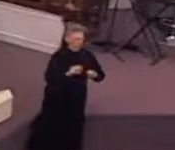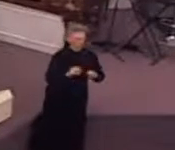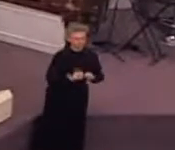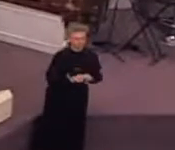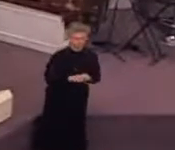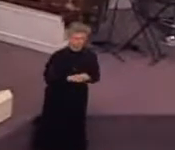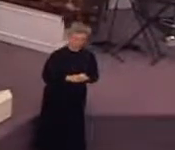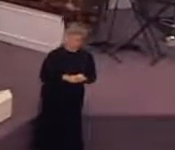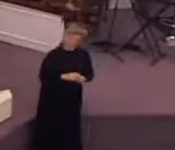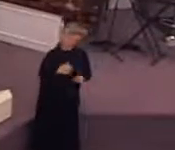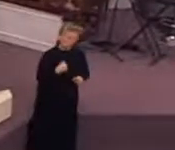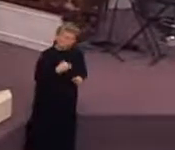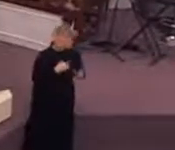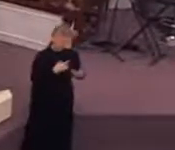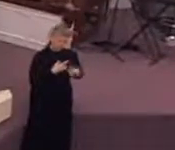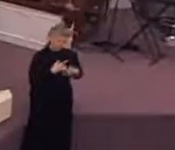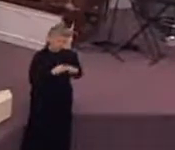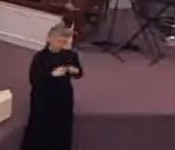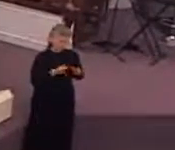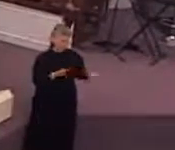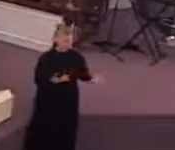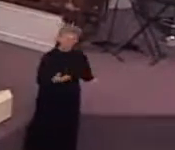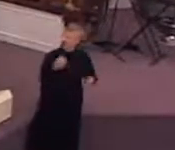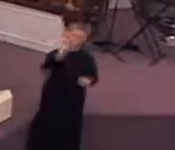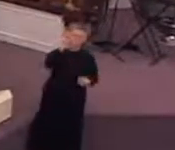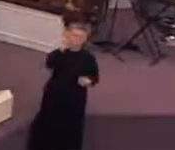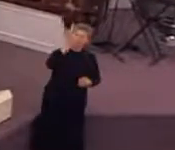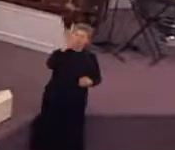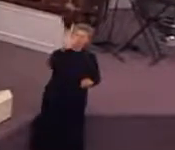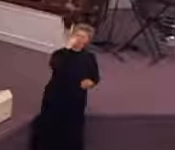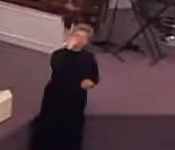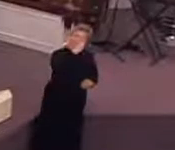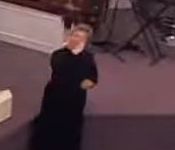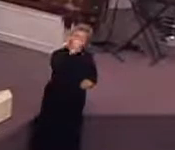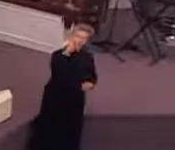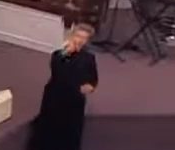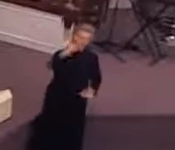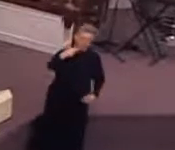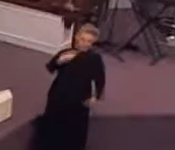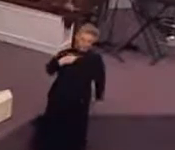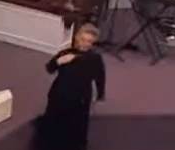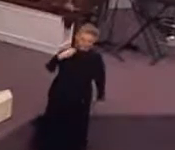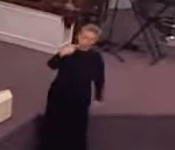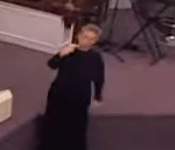I tell you what we ought to be concerned about is how we look in the eyes of God.